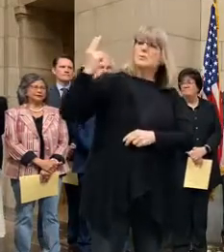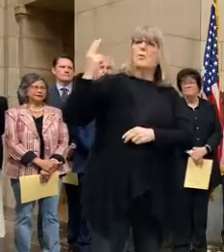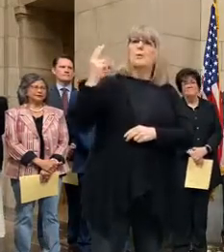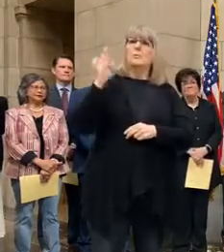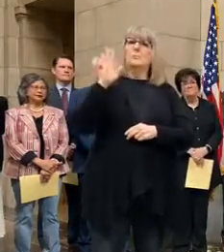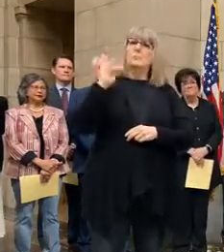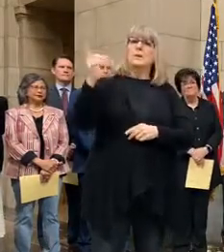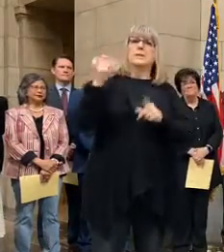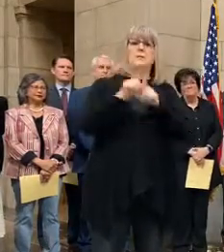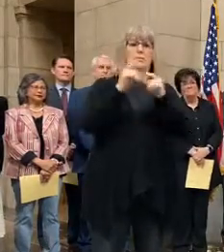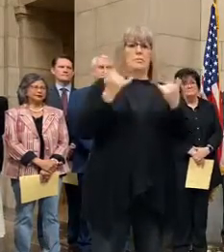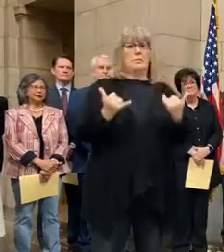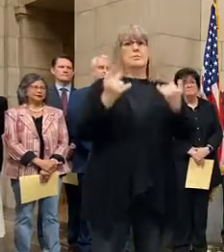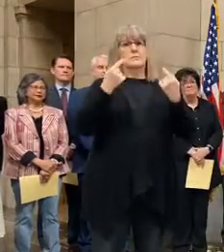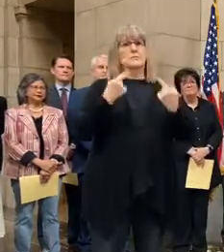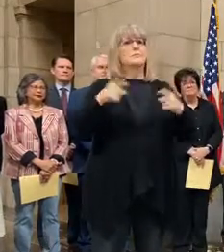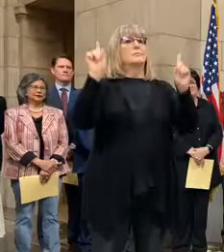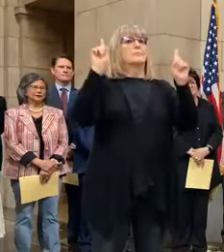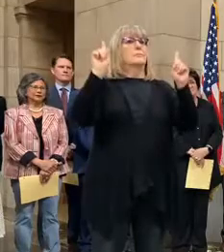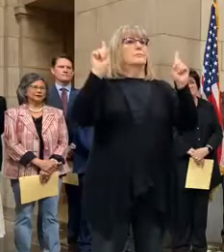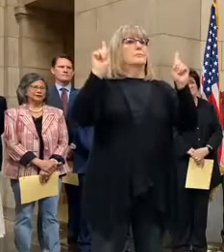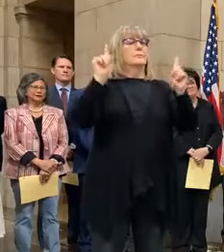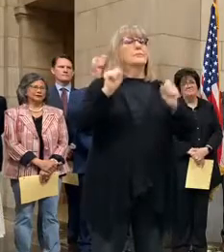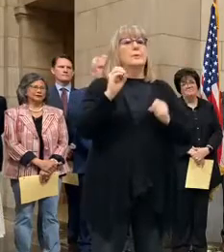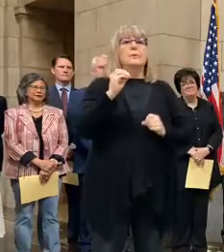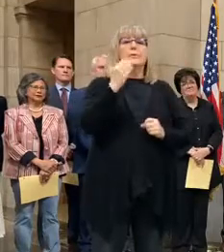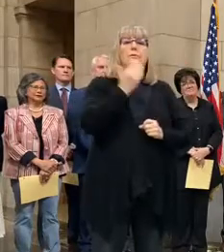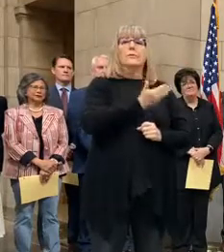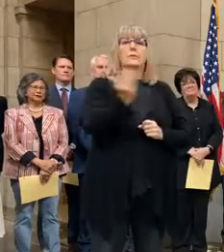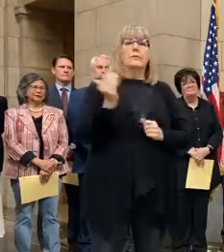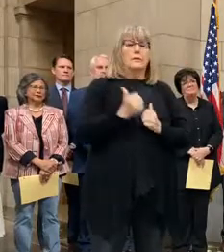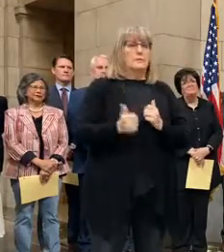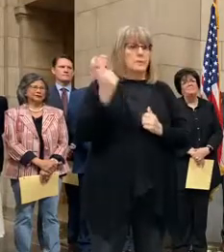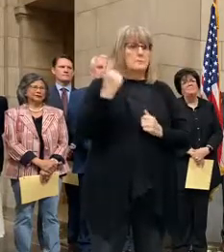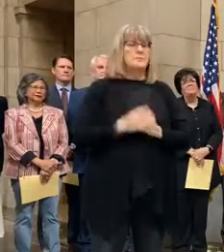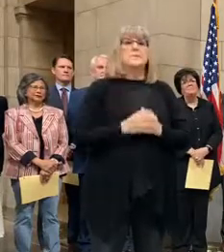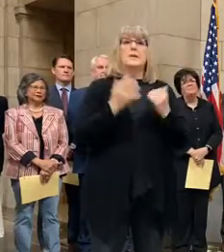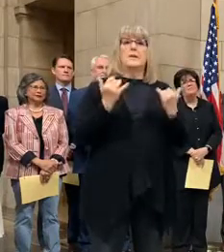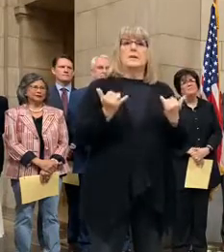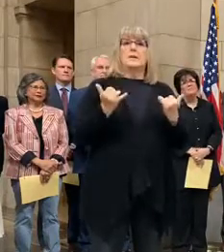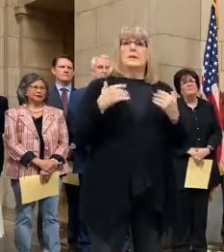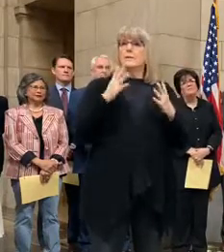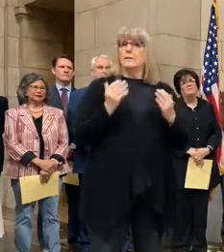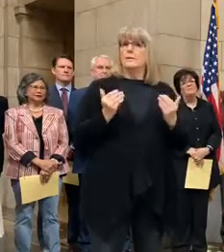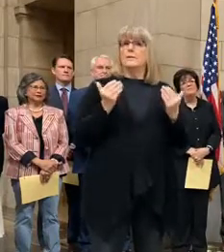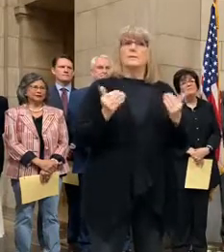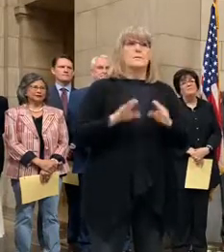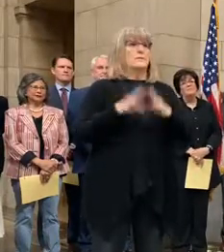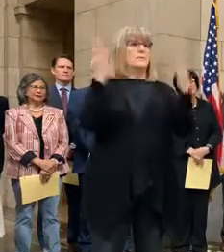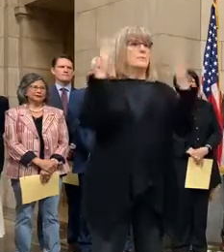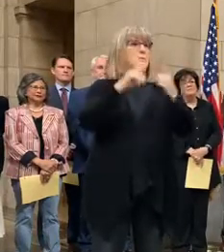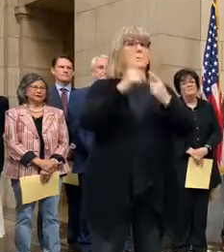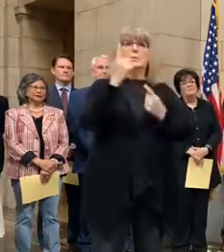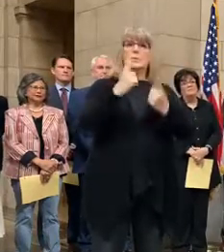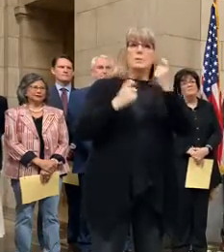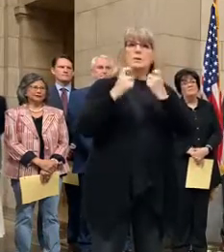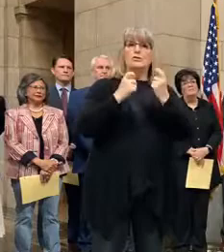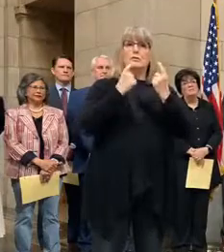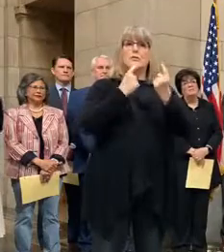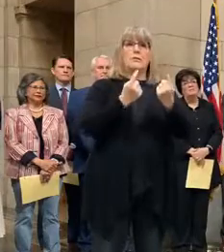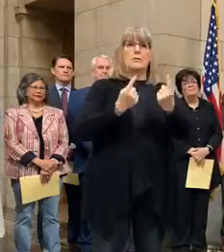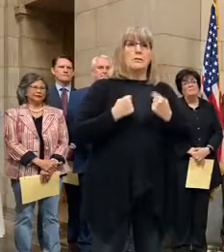like this bill get across the finish line, so I want to thank everybody for that. Now I would go ahead and open it up to questions